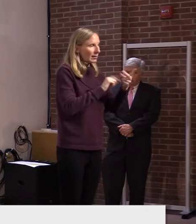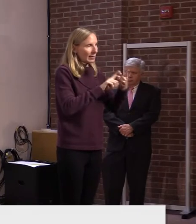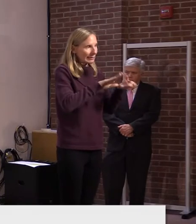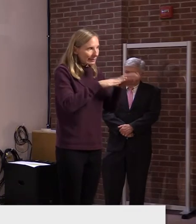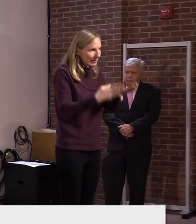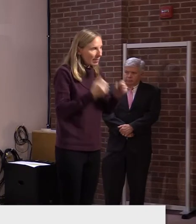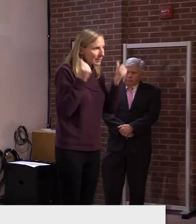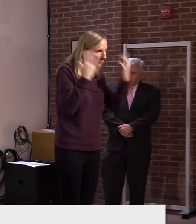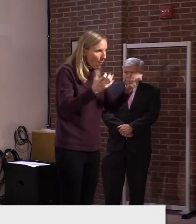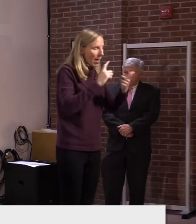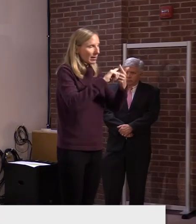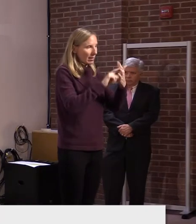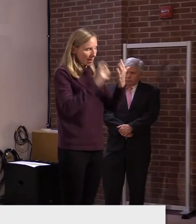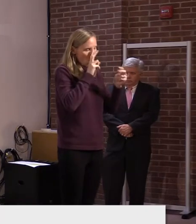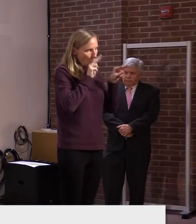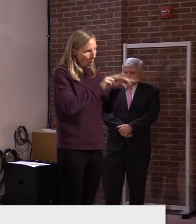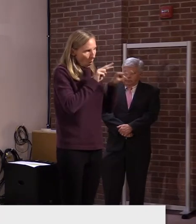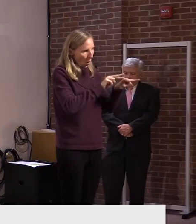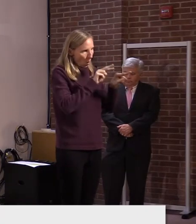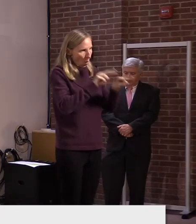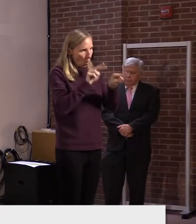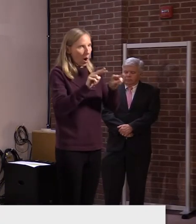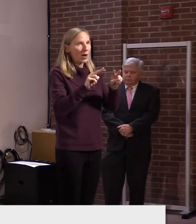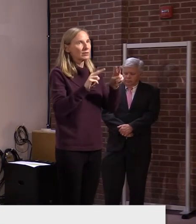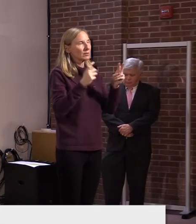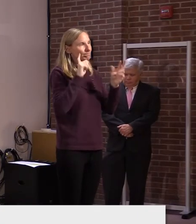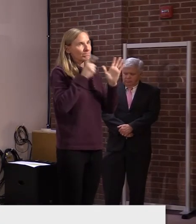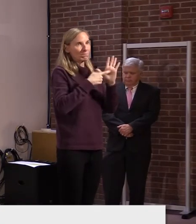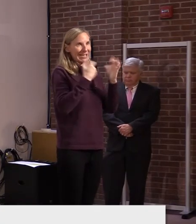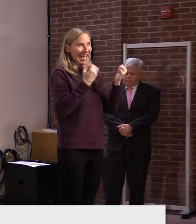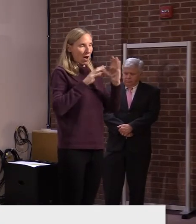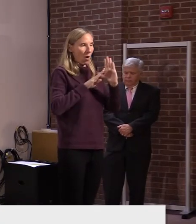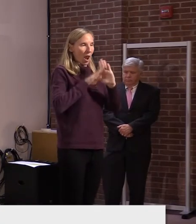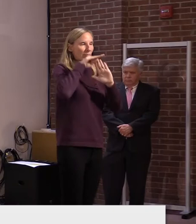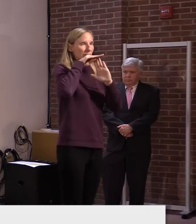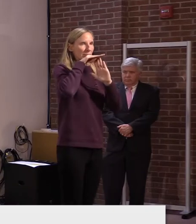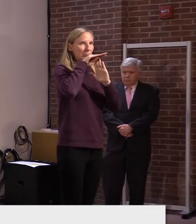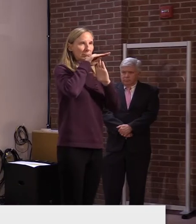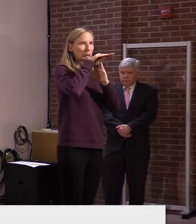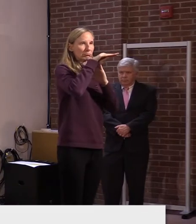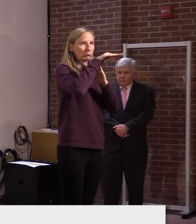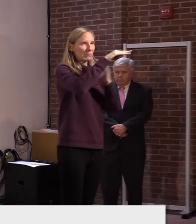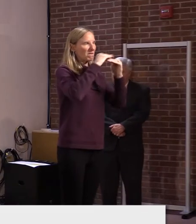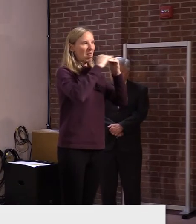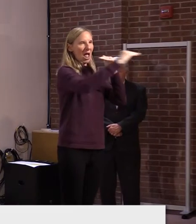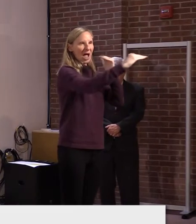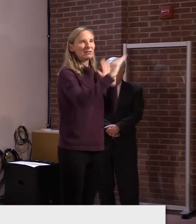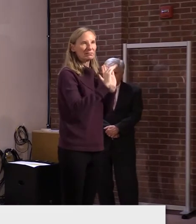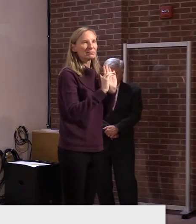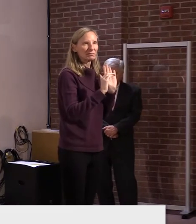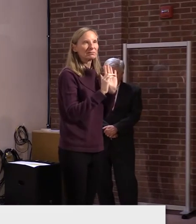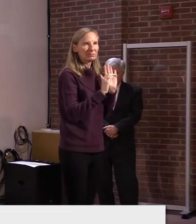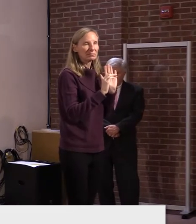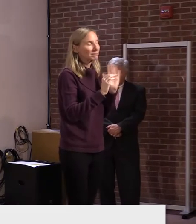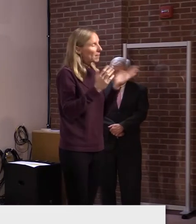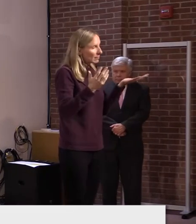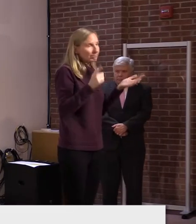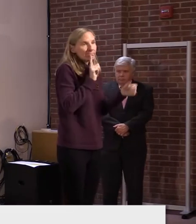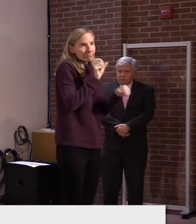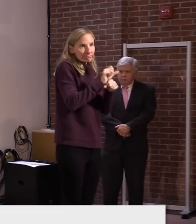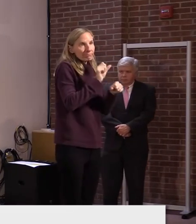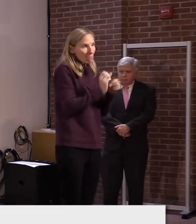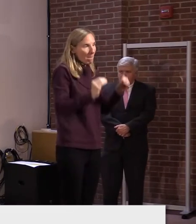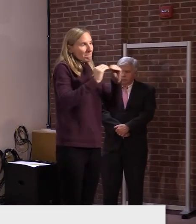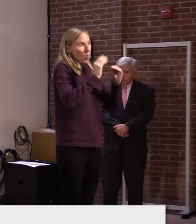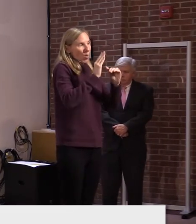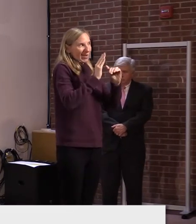The hospitalizations have been plateauing for quite some time and are elevated, admittedly elevated